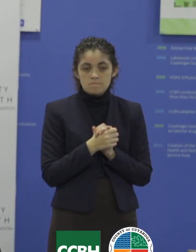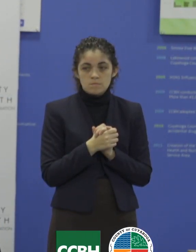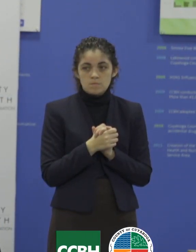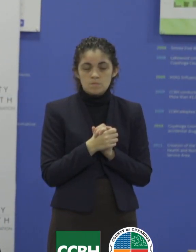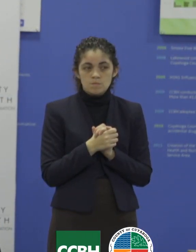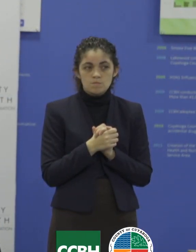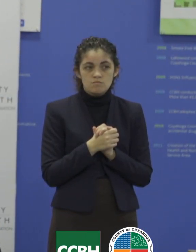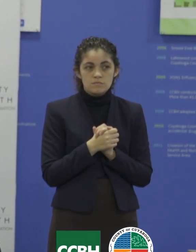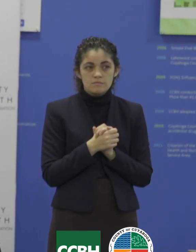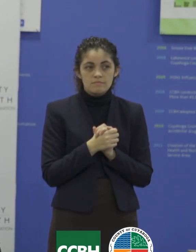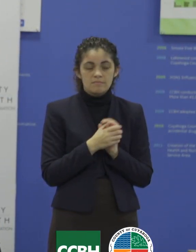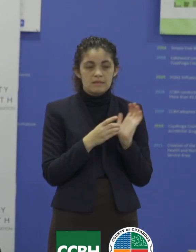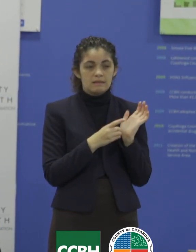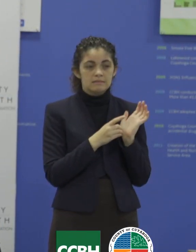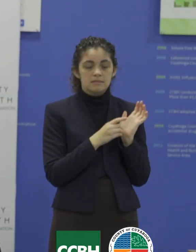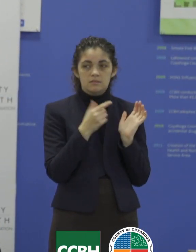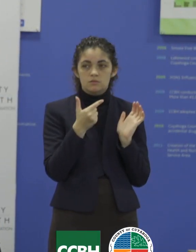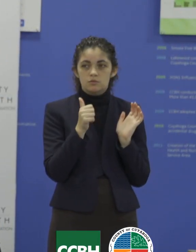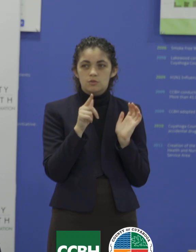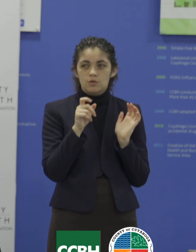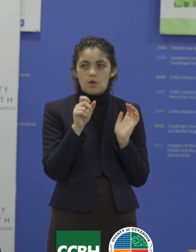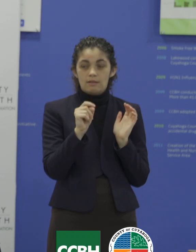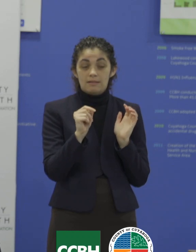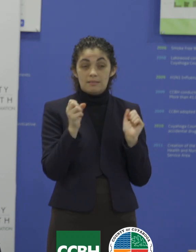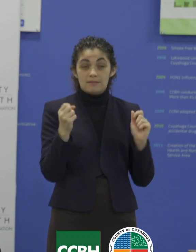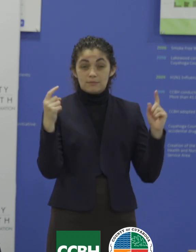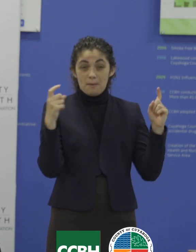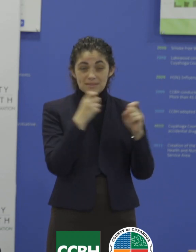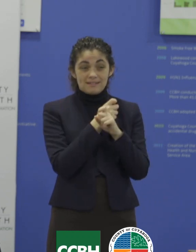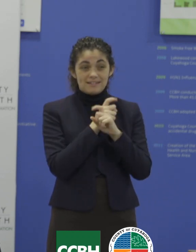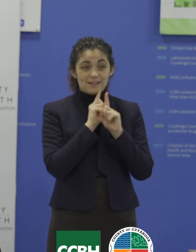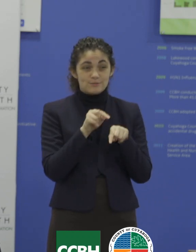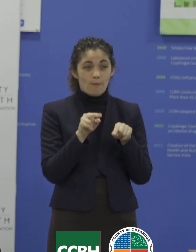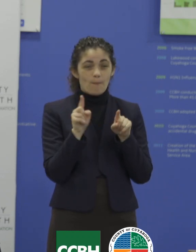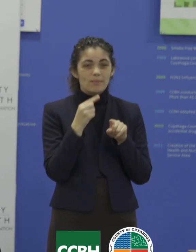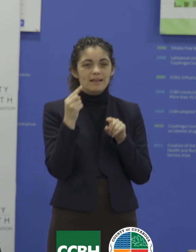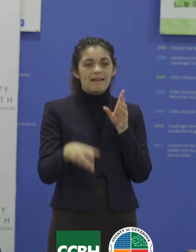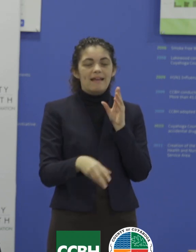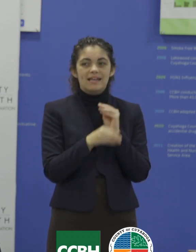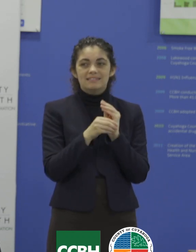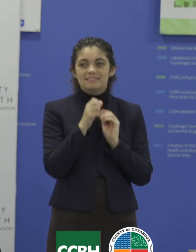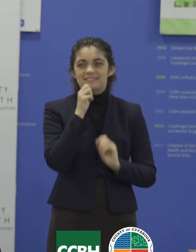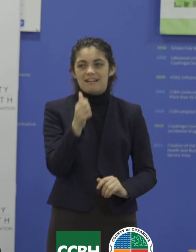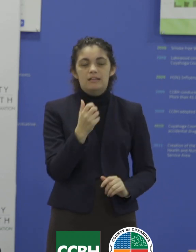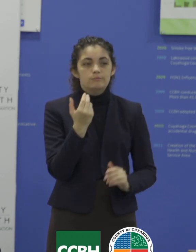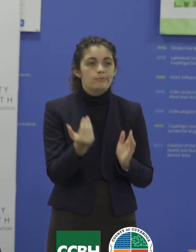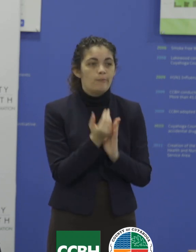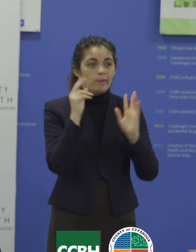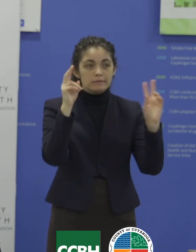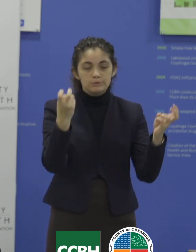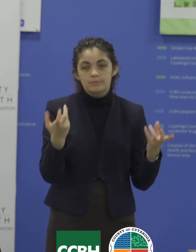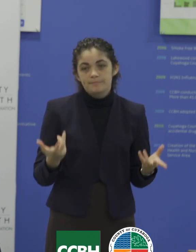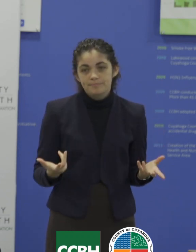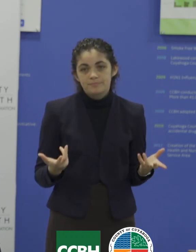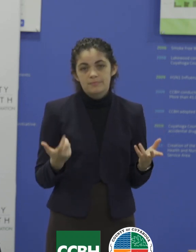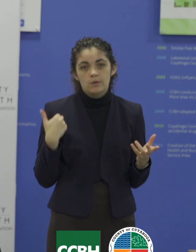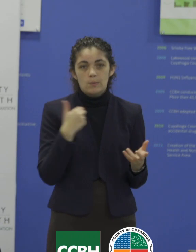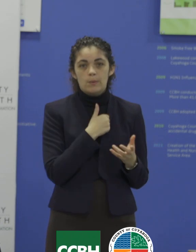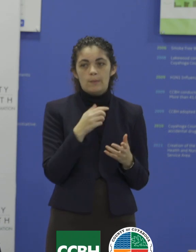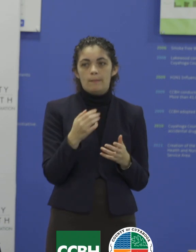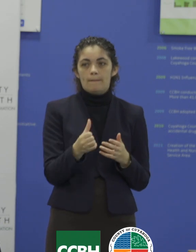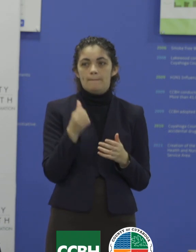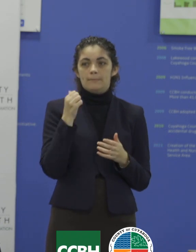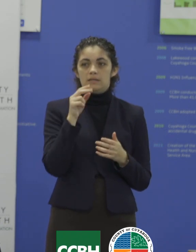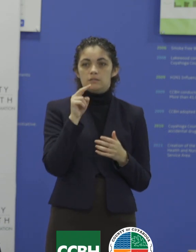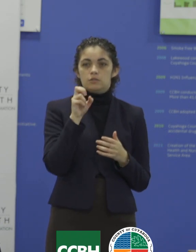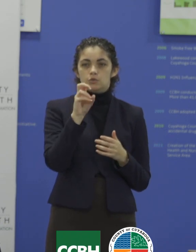So Dr. Gullett, as always, gave a very comprehensive answer. The only thing I would add is that this is not a new issue. So if we go back to